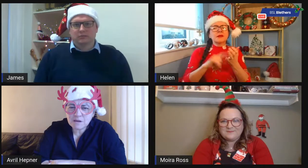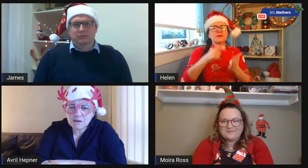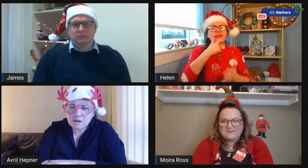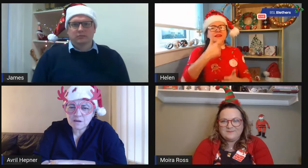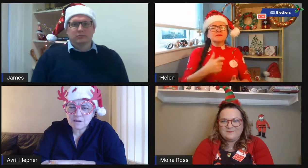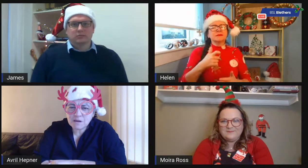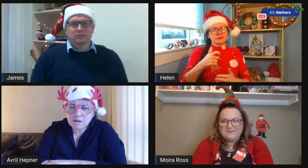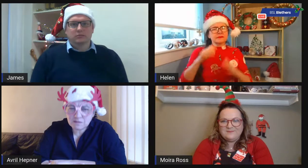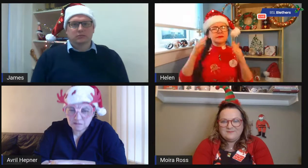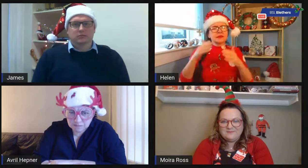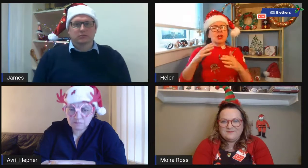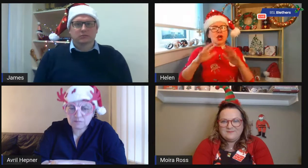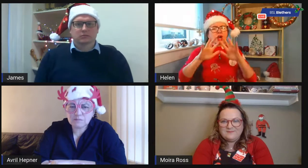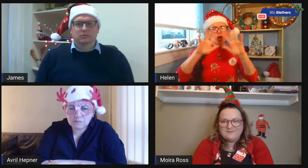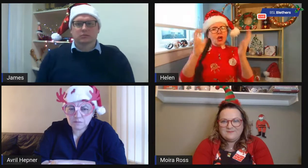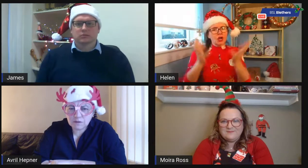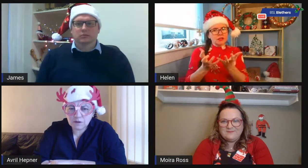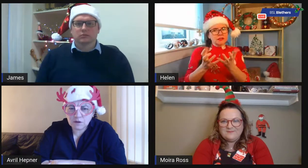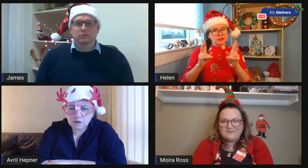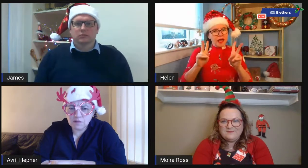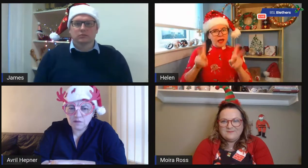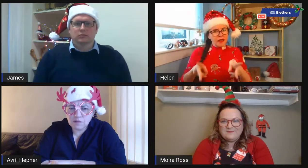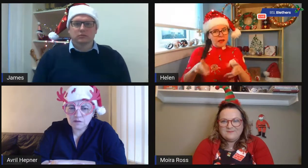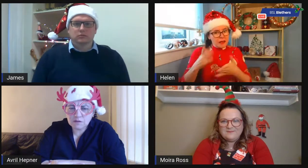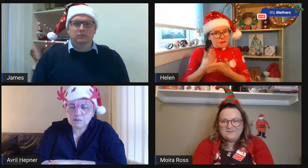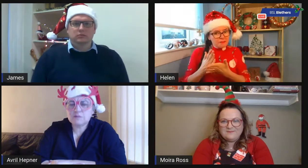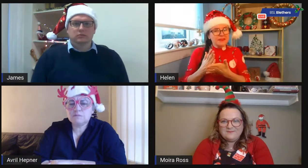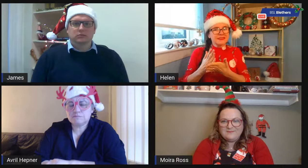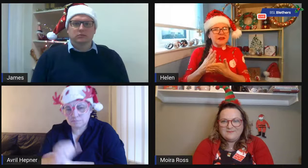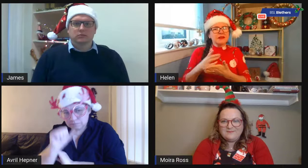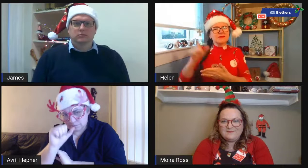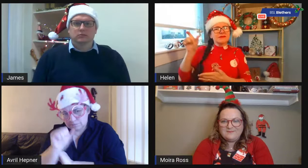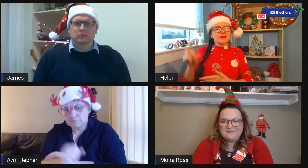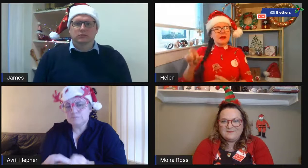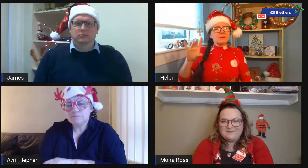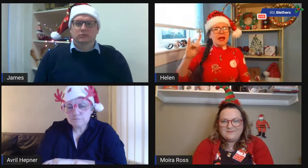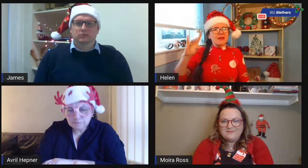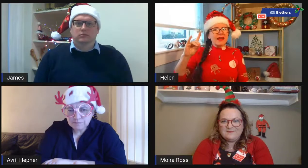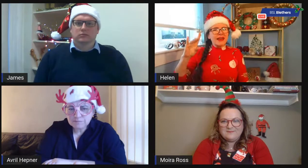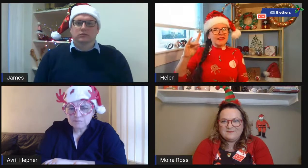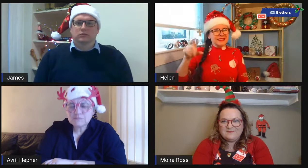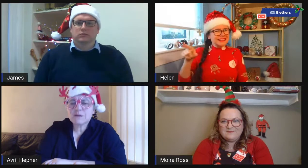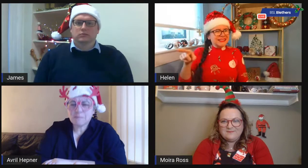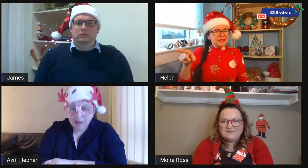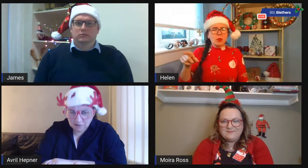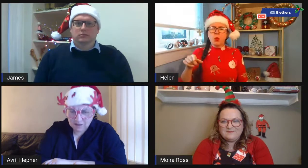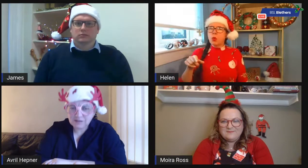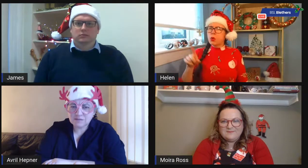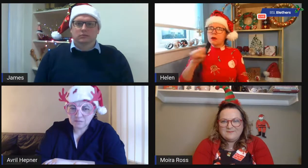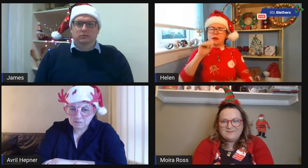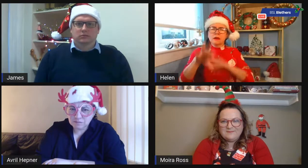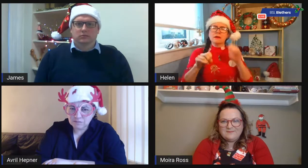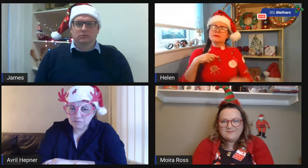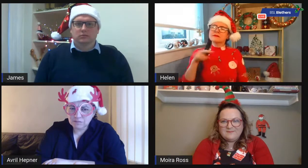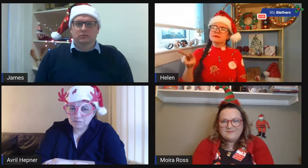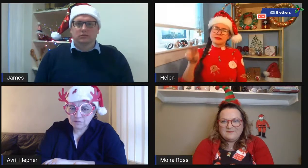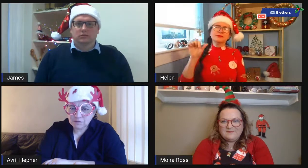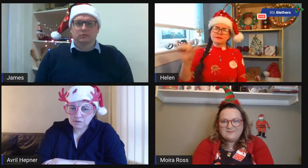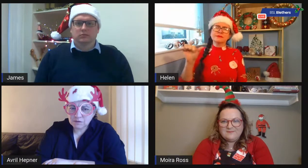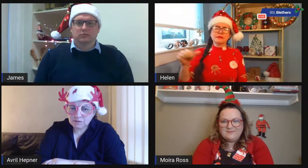crafts. Do you remember when we had a BSL Blethers about how the earth was dying? And it was Marilyn who was giving